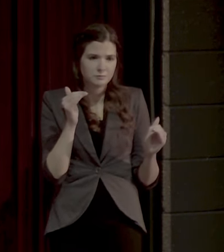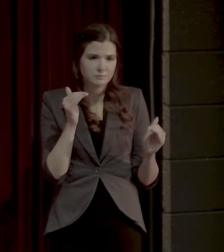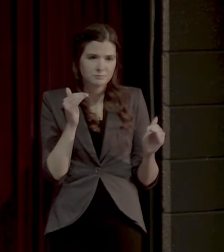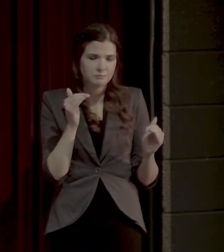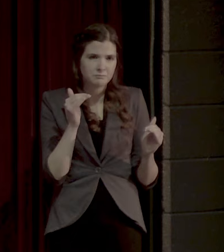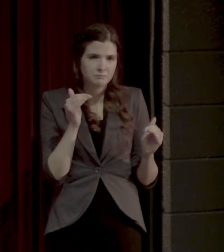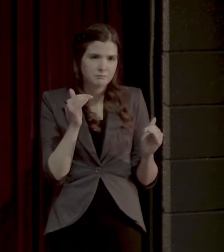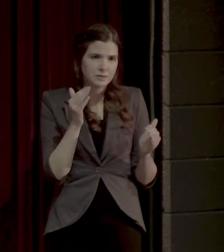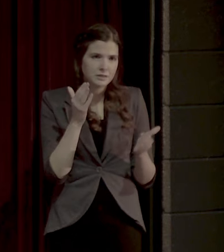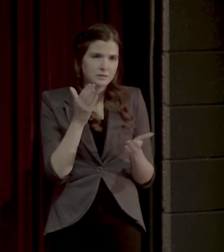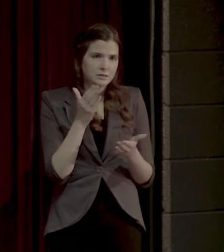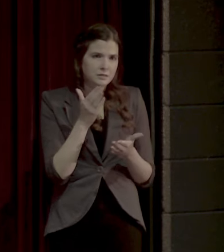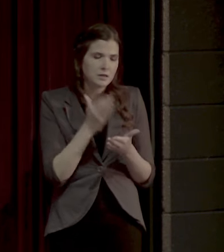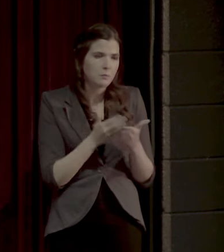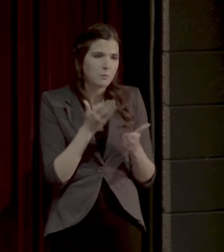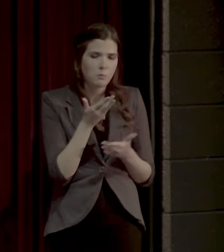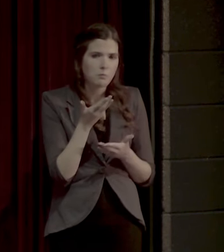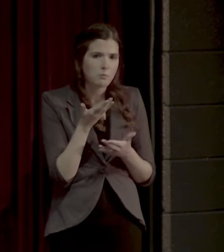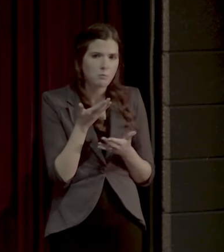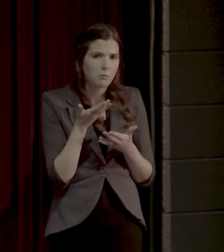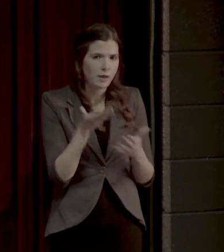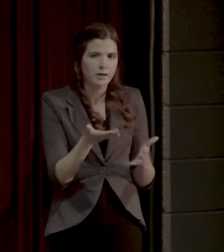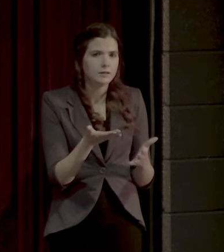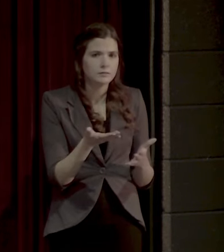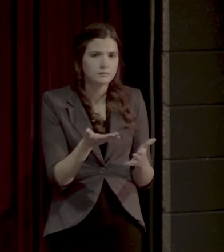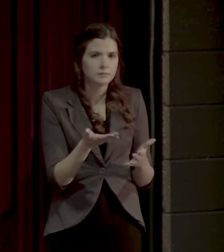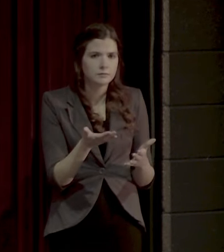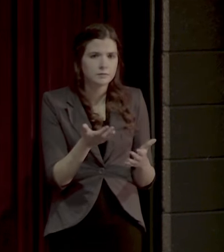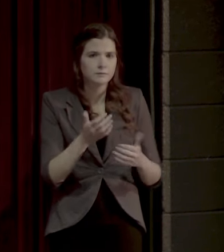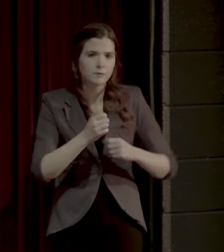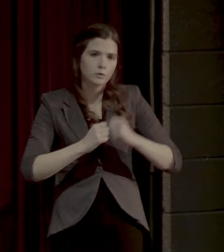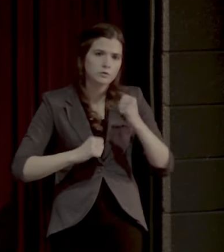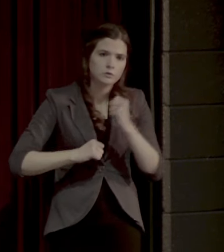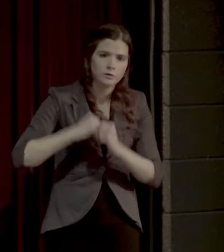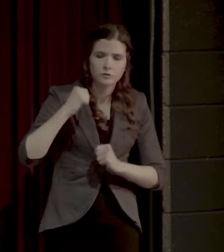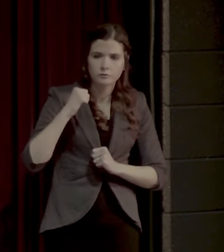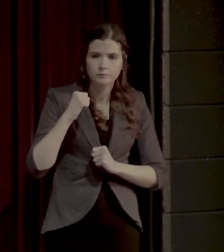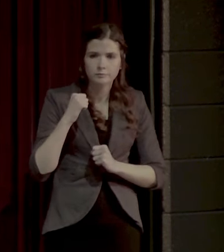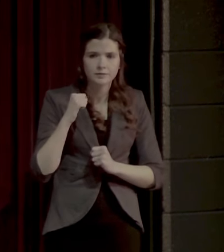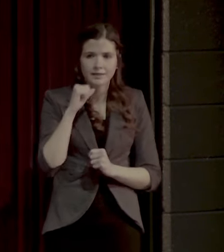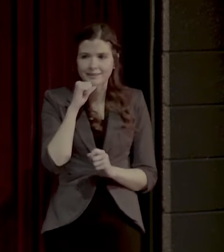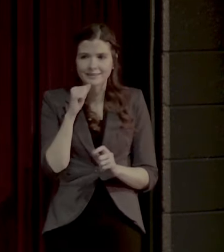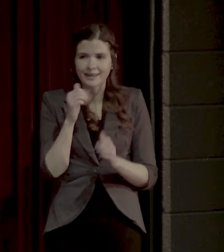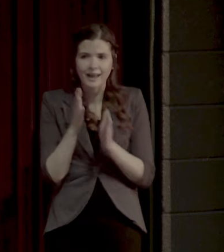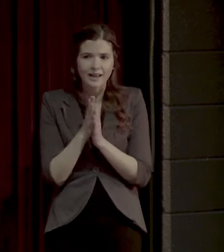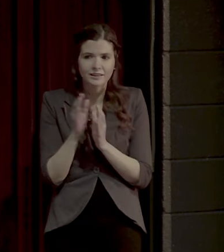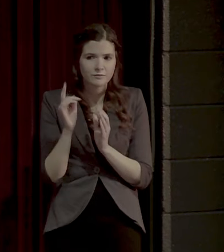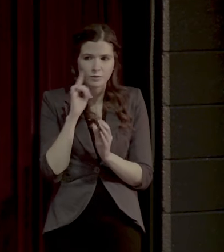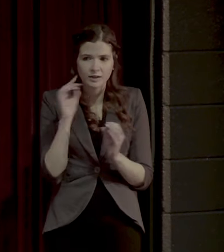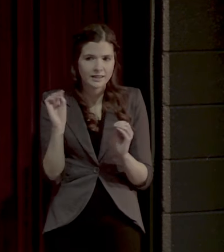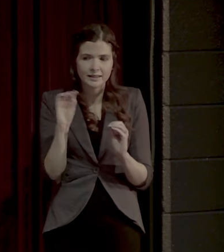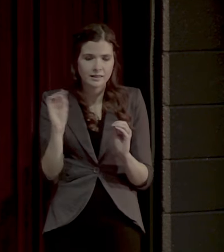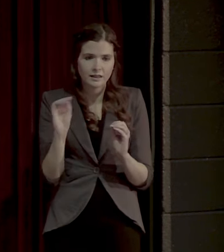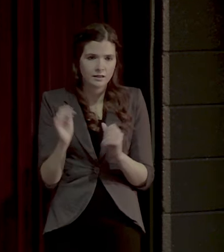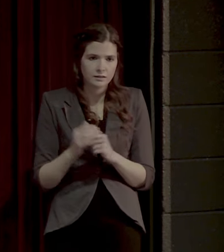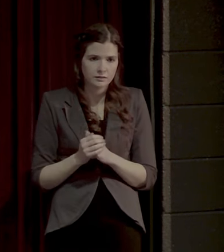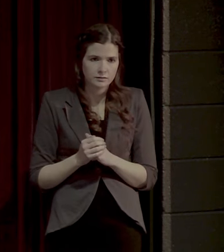way. A rock is a foundation. It supports without asking for anything in return.